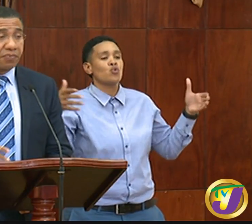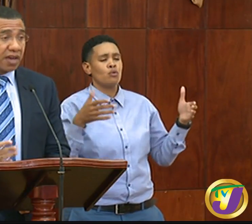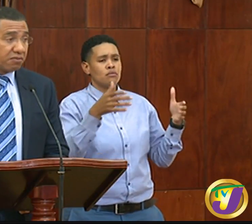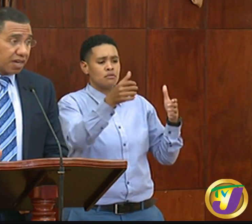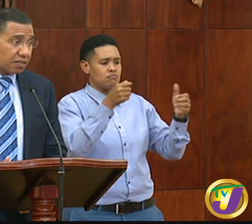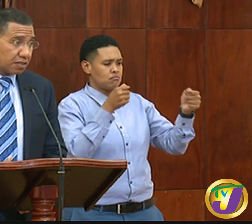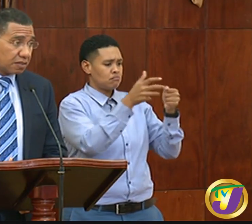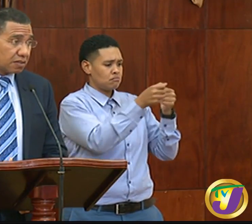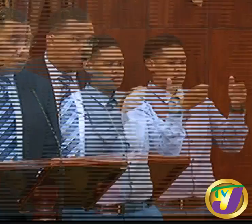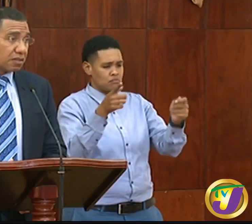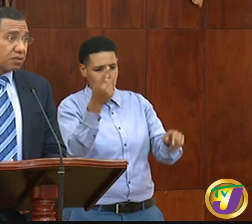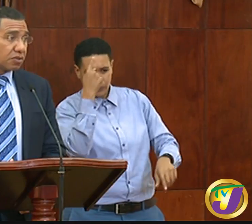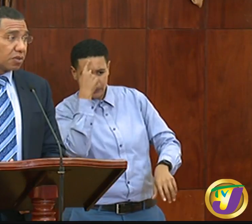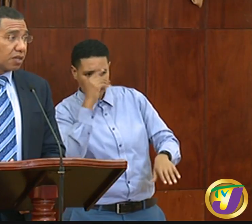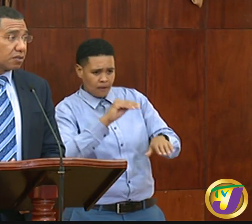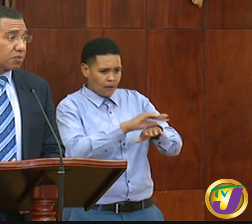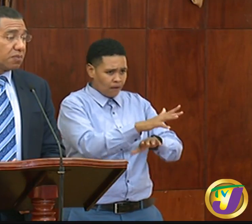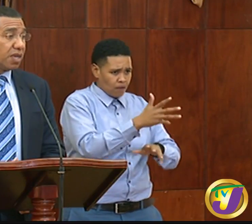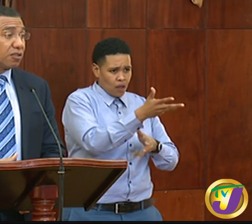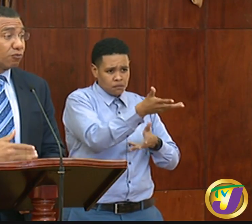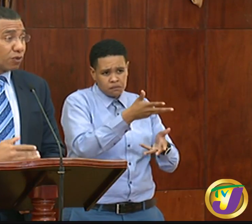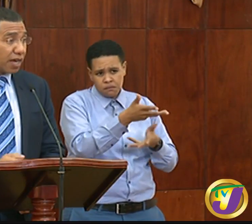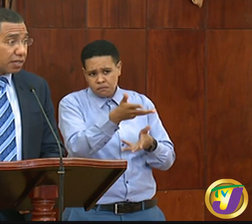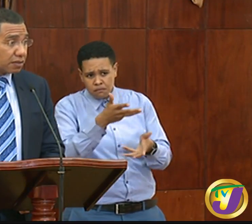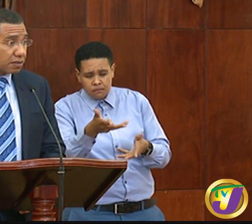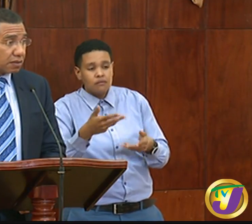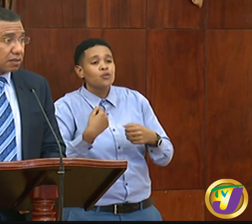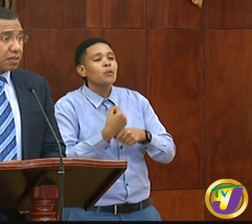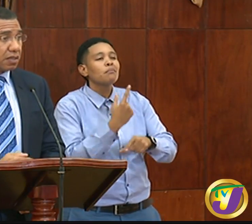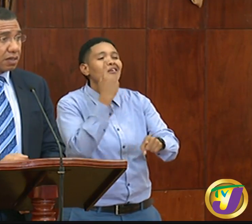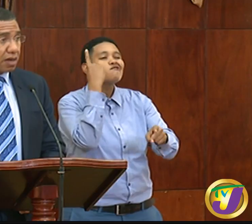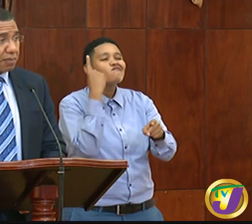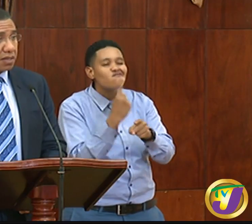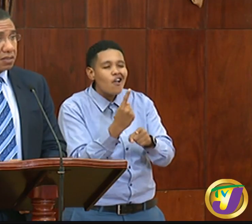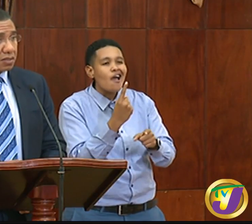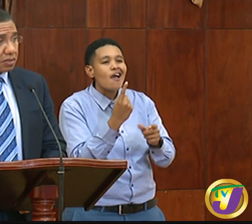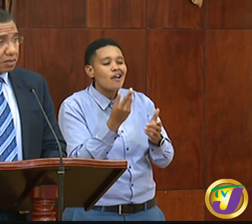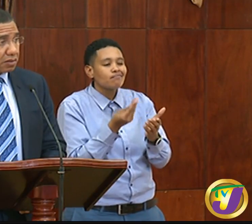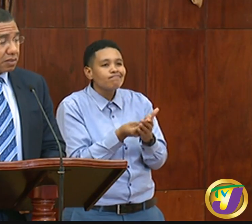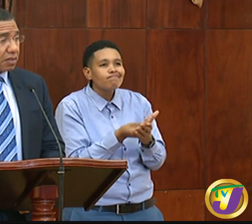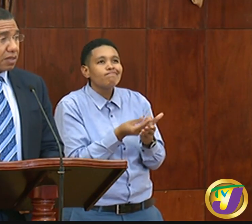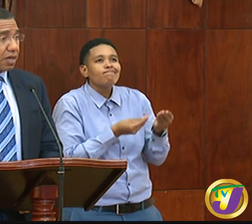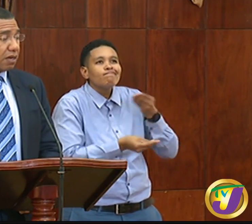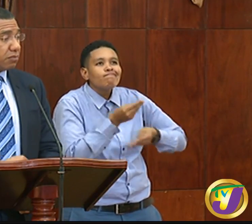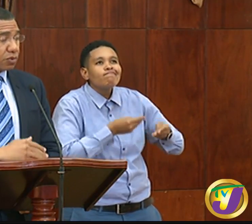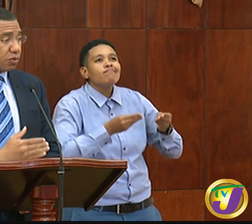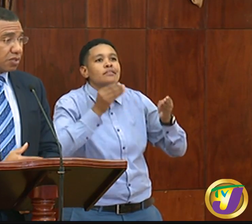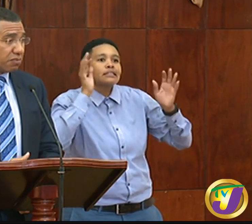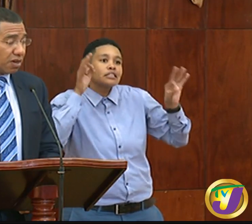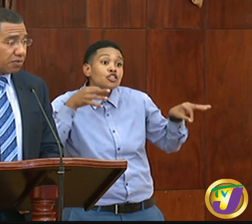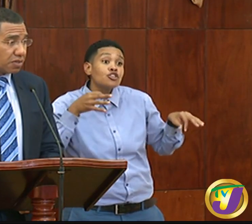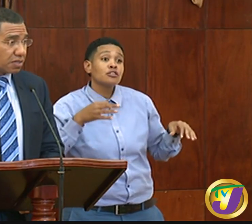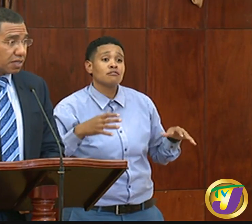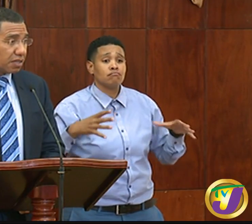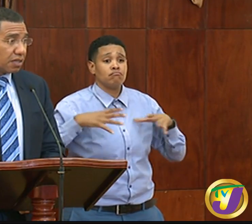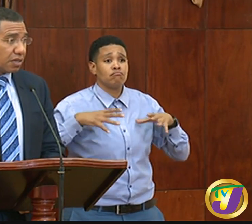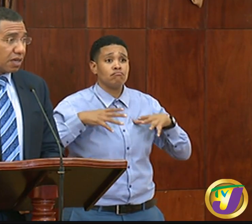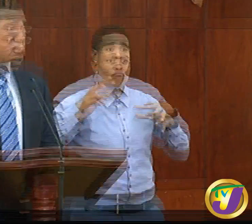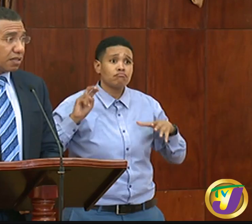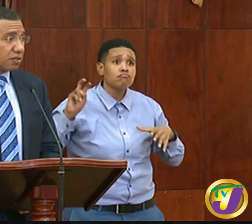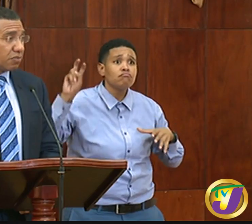of advisors so that we make the right economic decisions. Tourism,